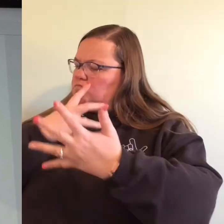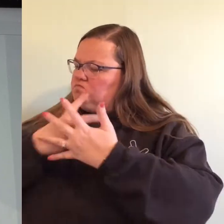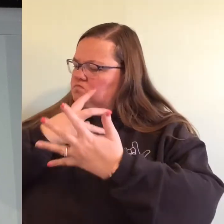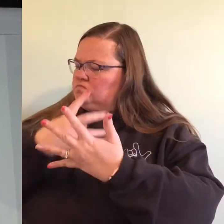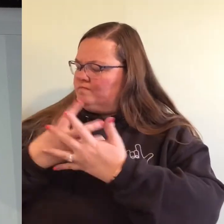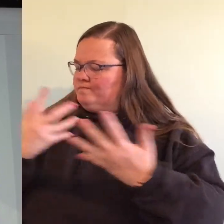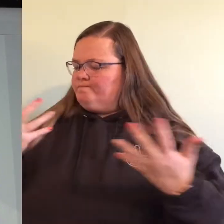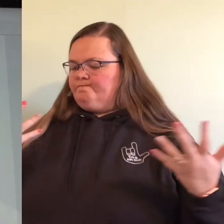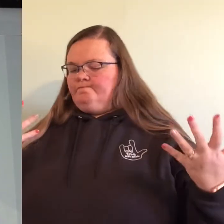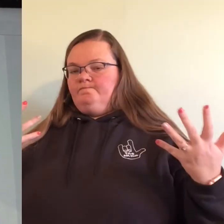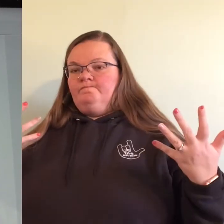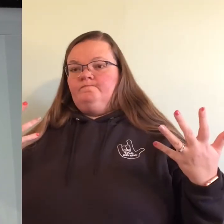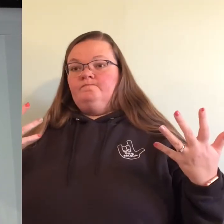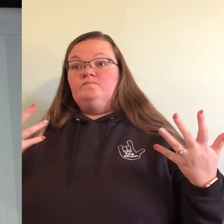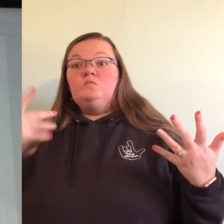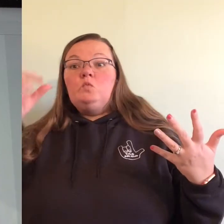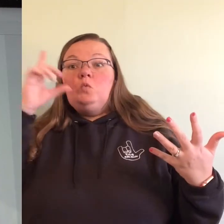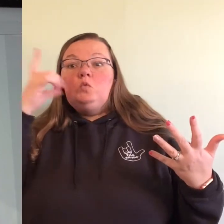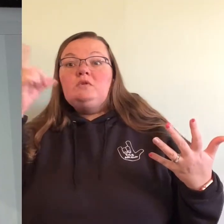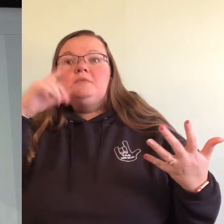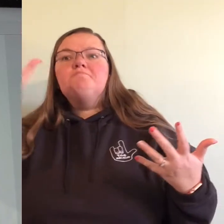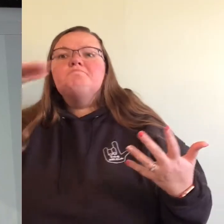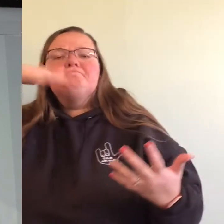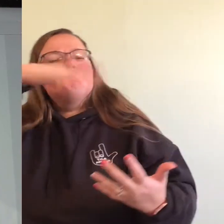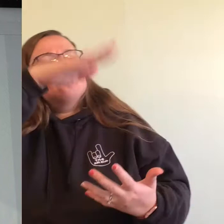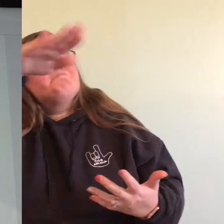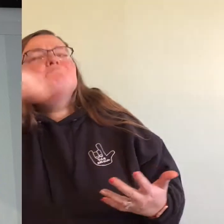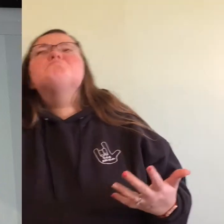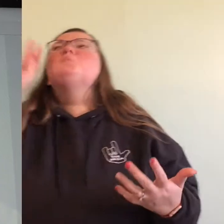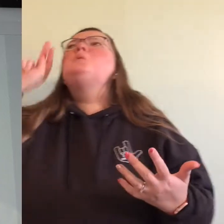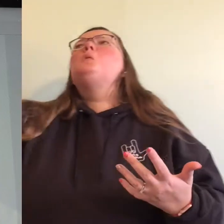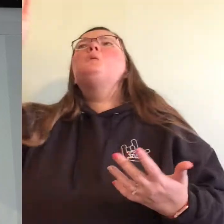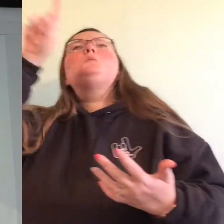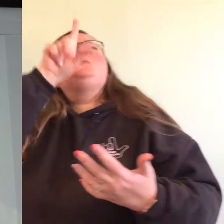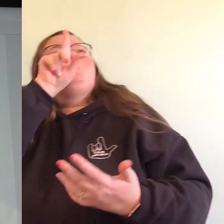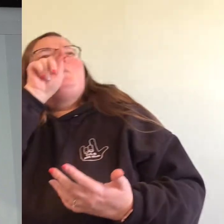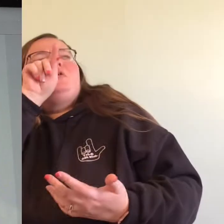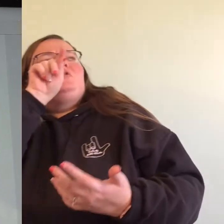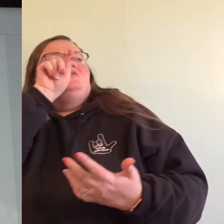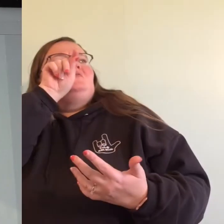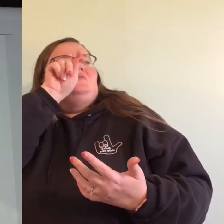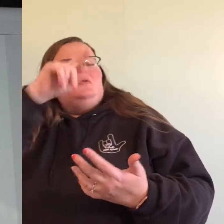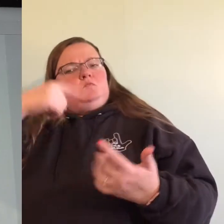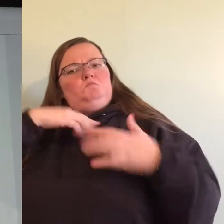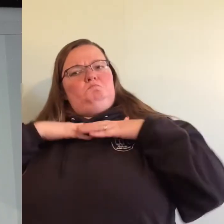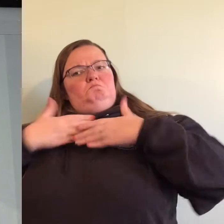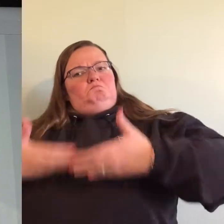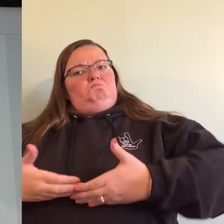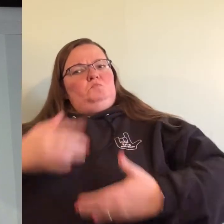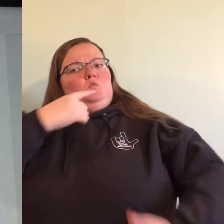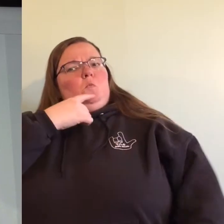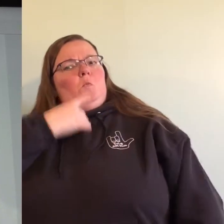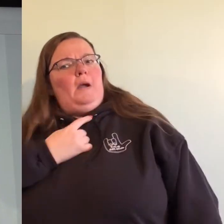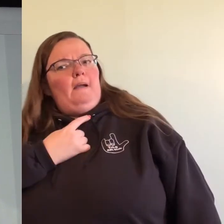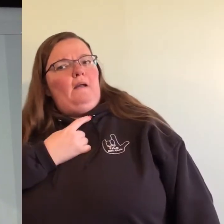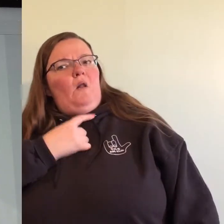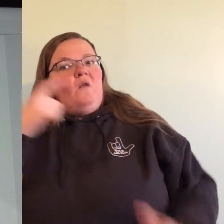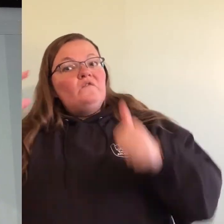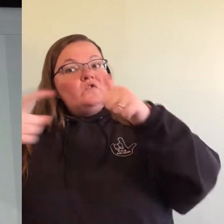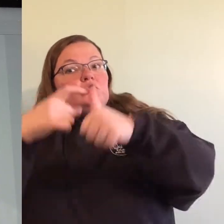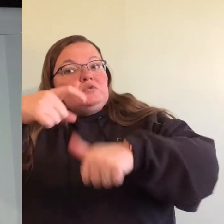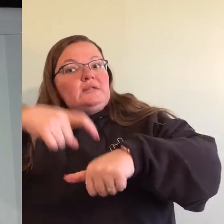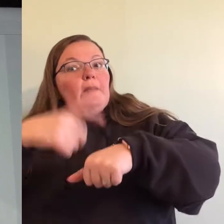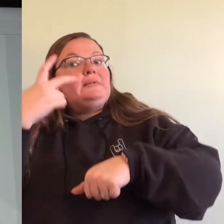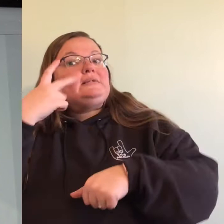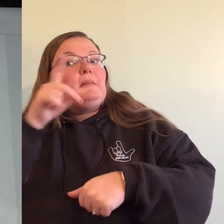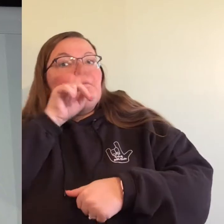They were all still wondering what to do next when Lucy said, "Look, there's a robin with such a red breast. It's the first bird I've seen